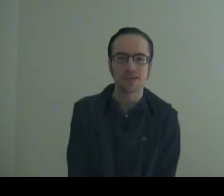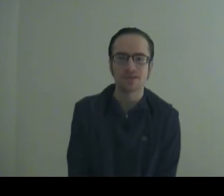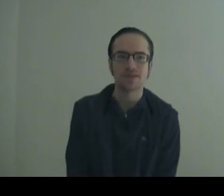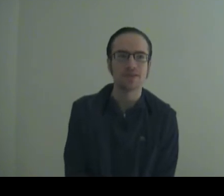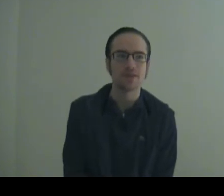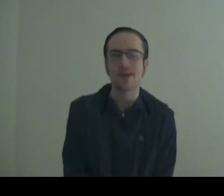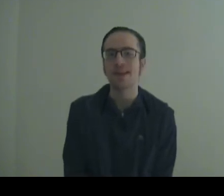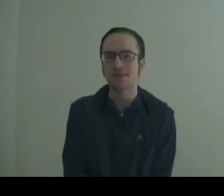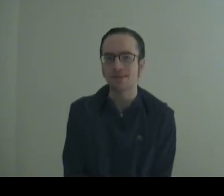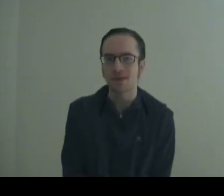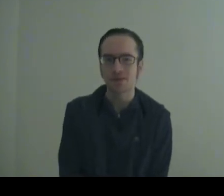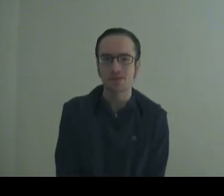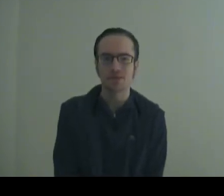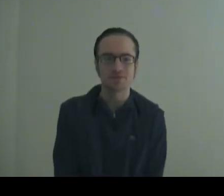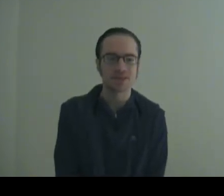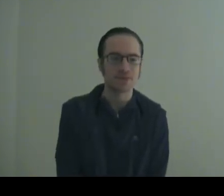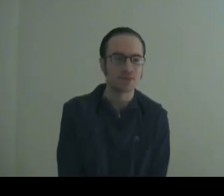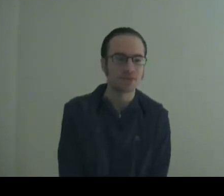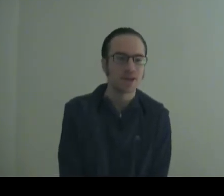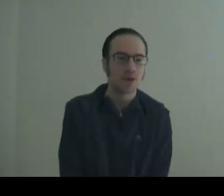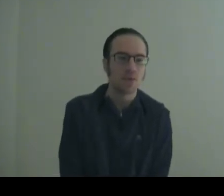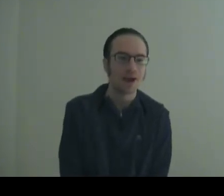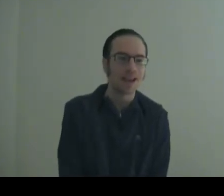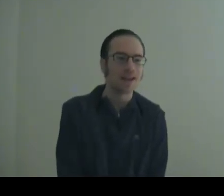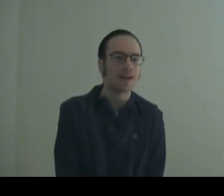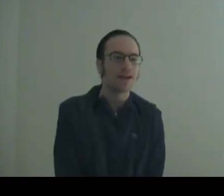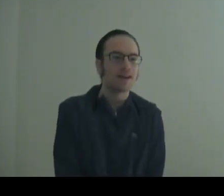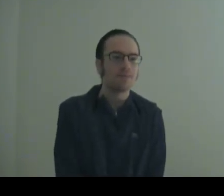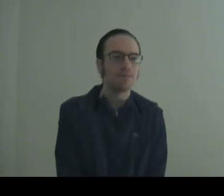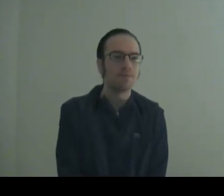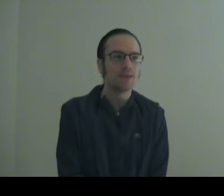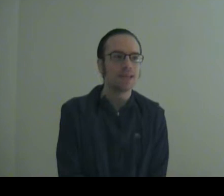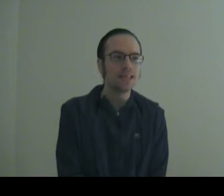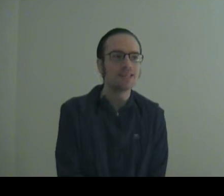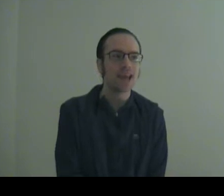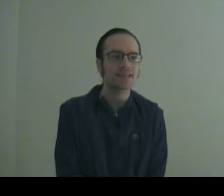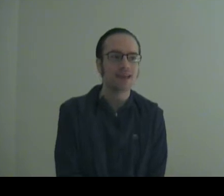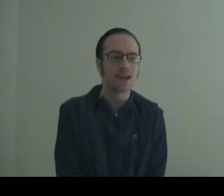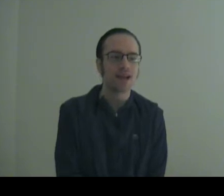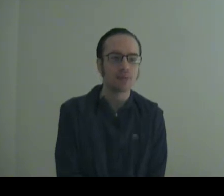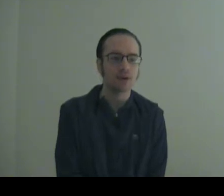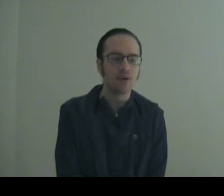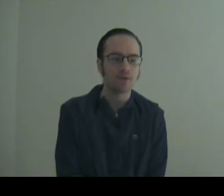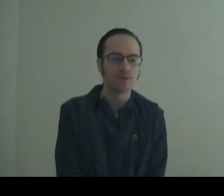audience, to the fans of the source material, when he takes that helmet off